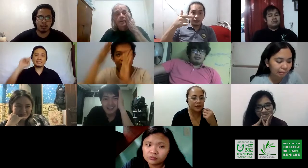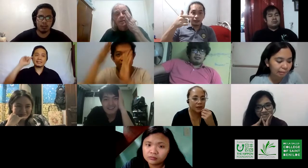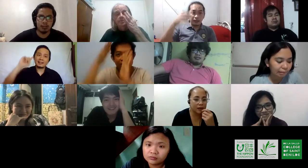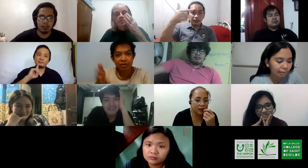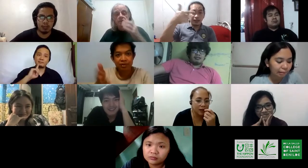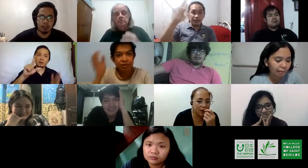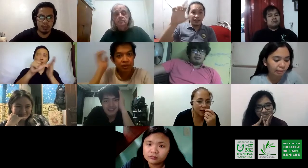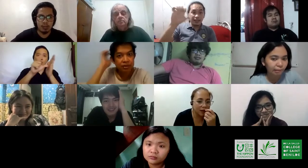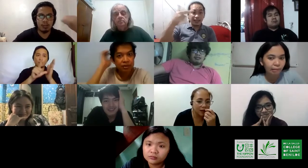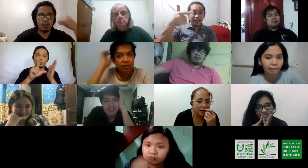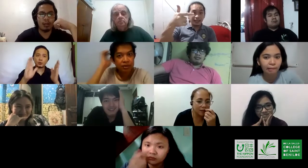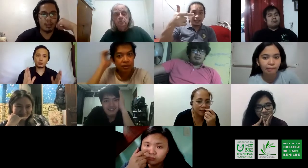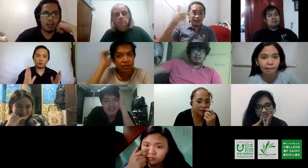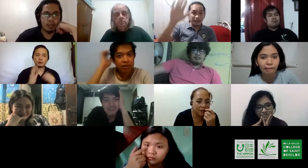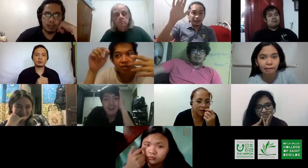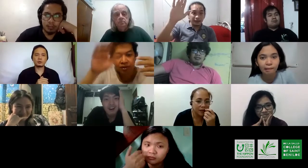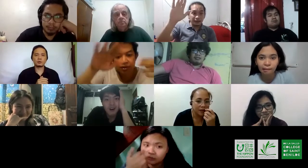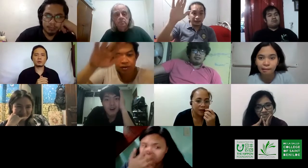And the others are,